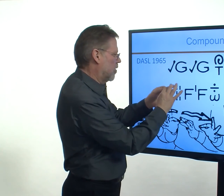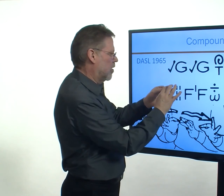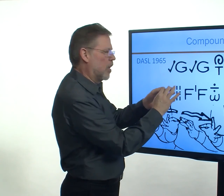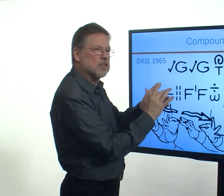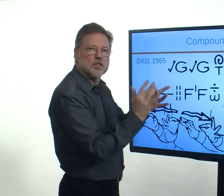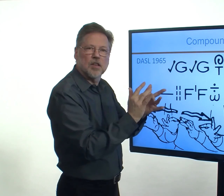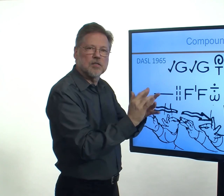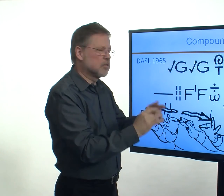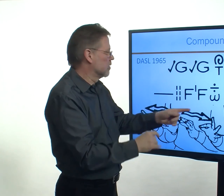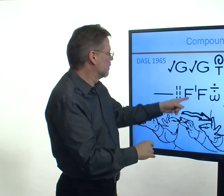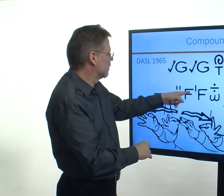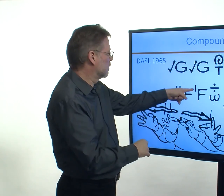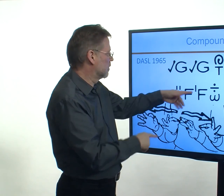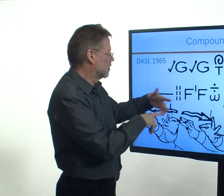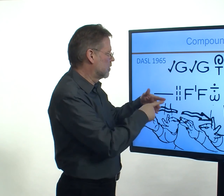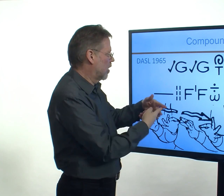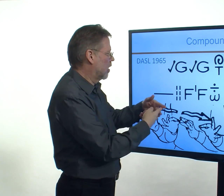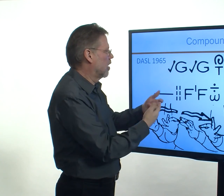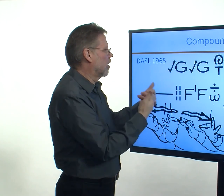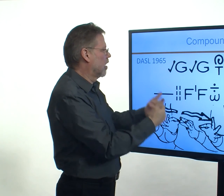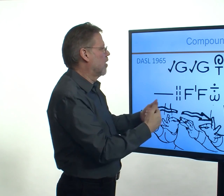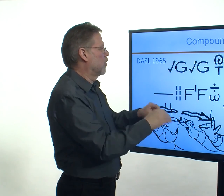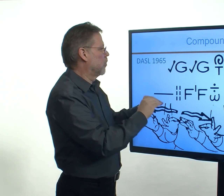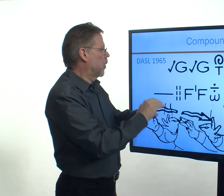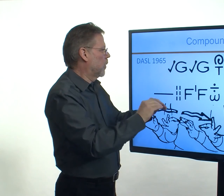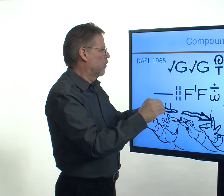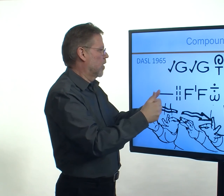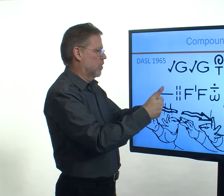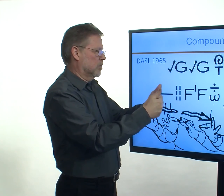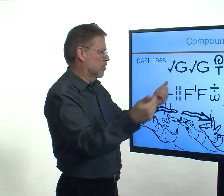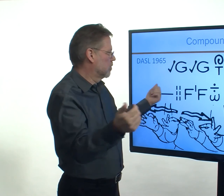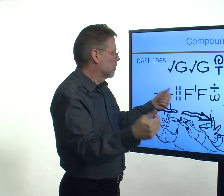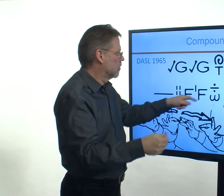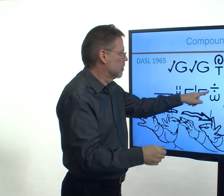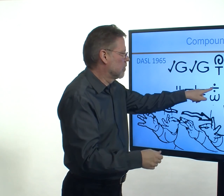contact. The outward movement is represented by the division